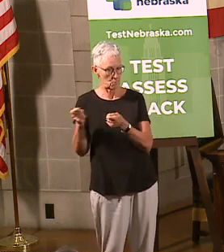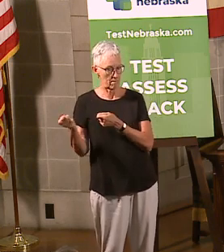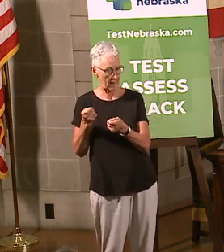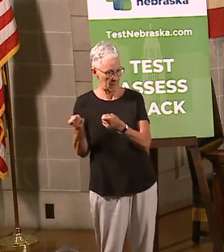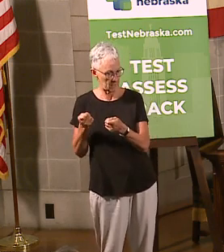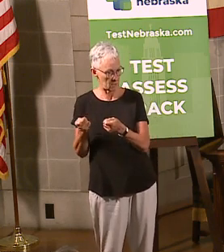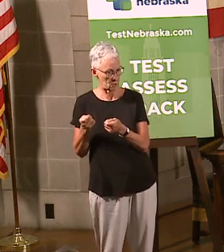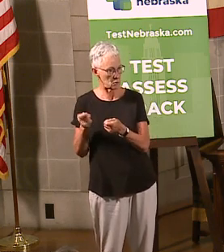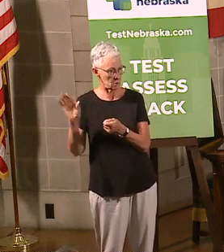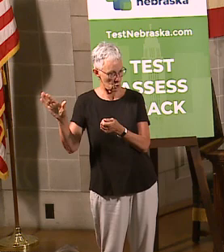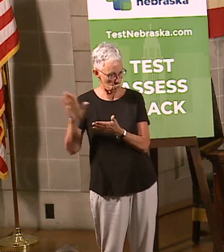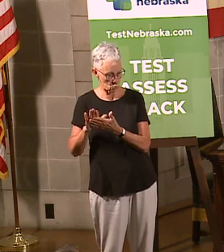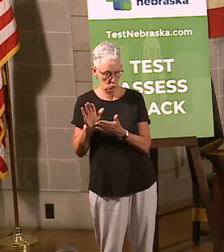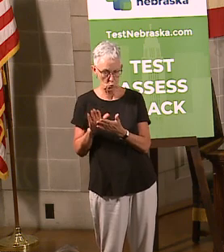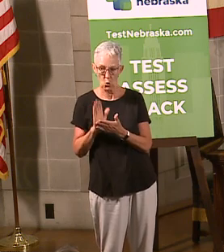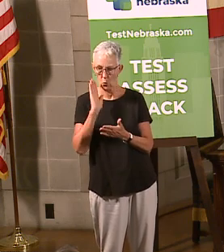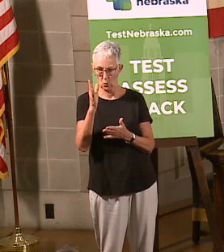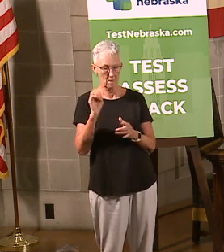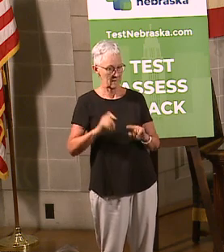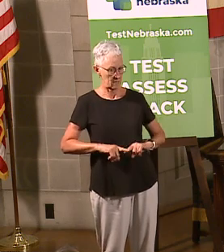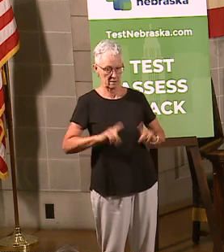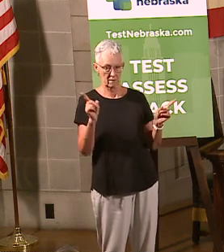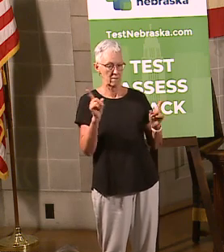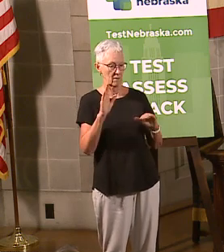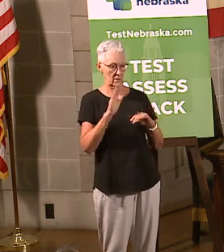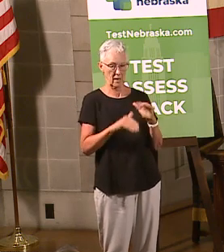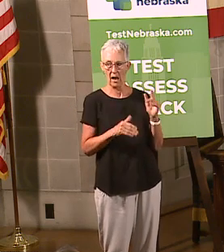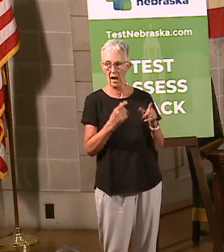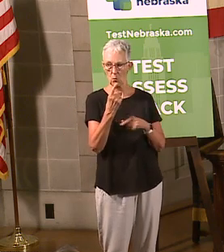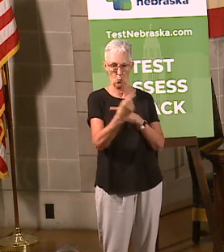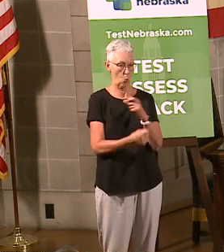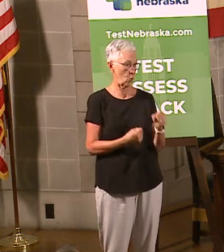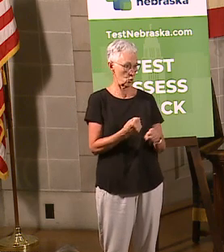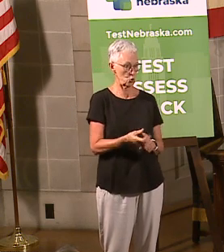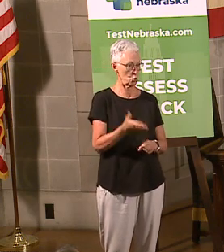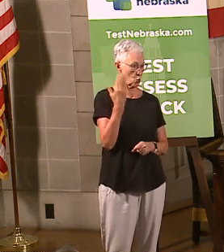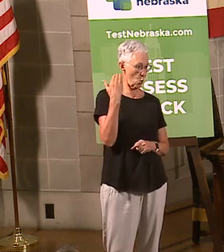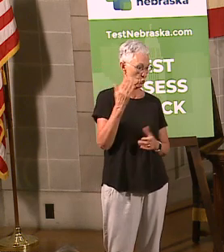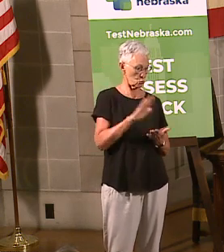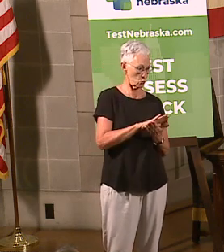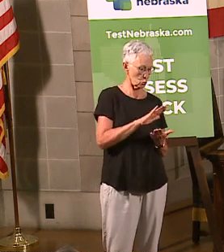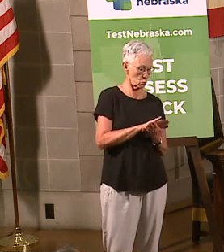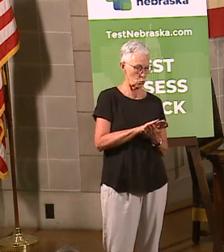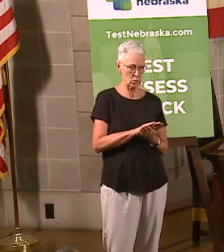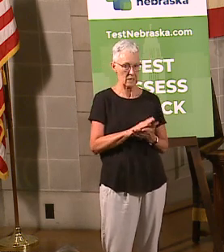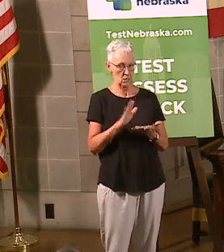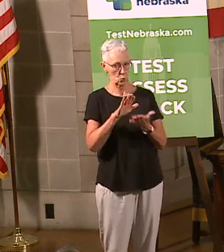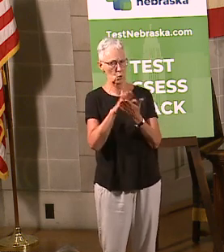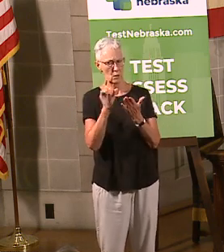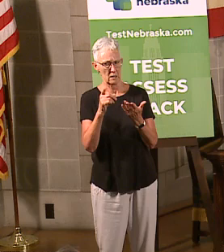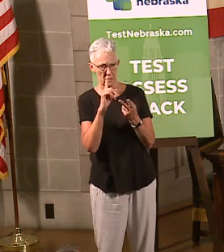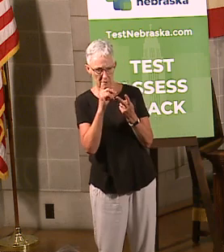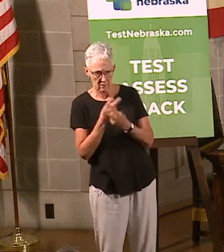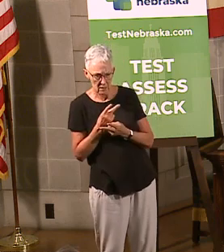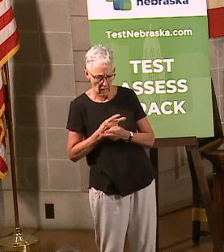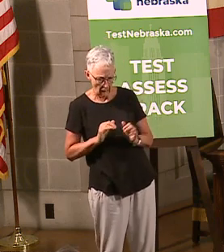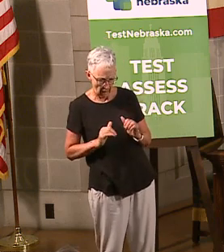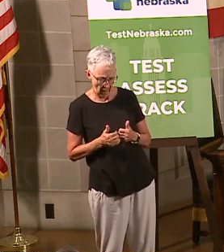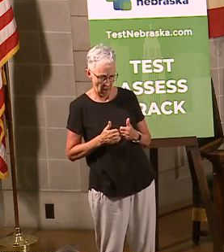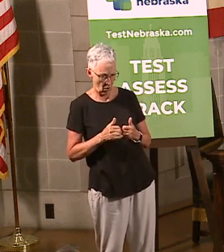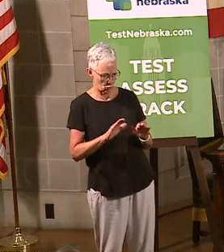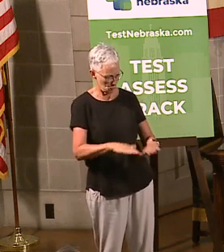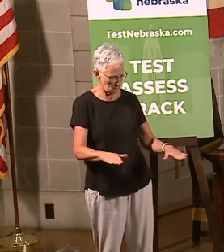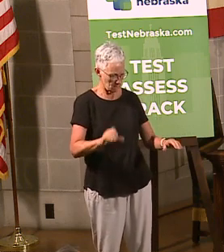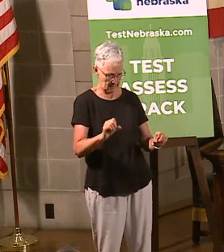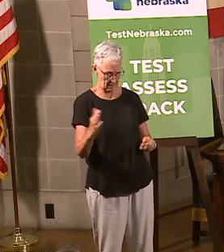Safe to say it's not going to look like it did a year ago. We are expecting our schools to figure out how to be able to make this happen, but I got to tell you,